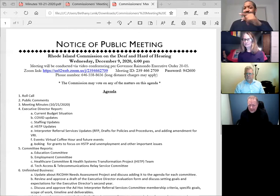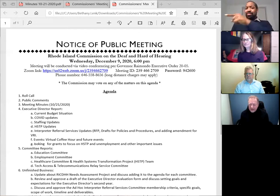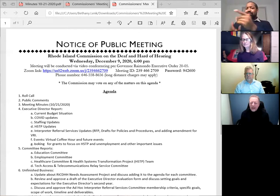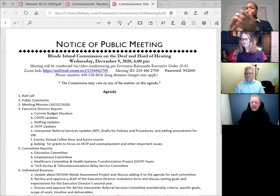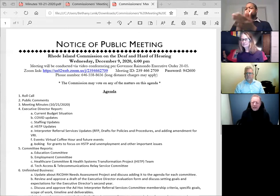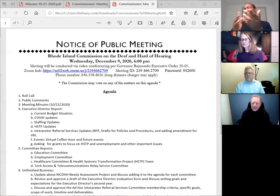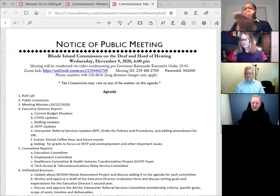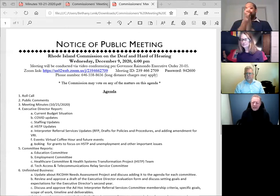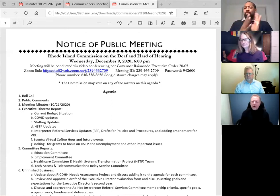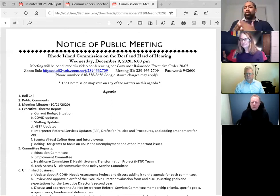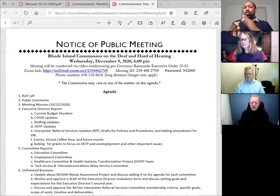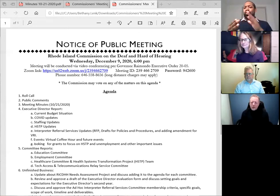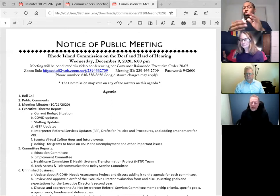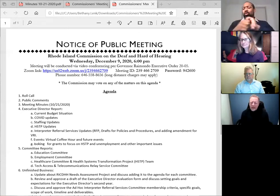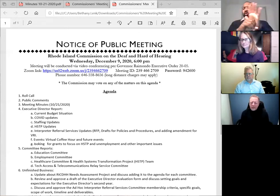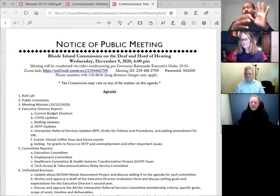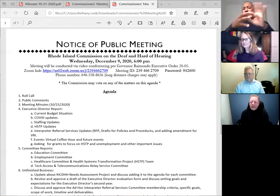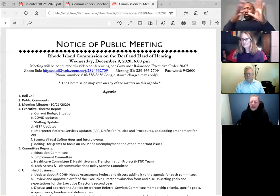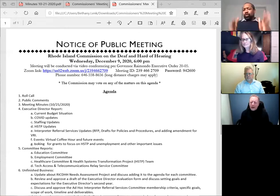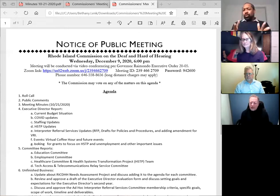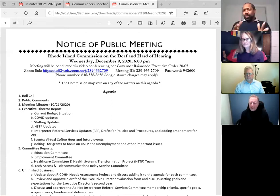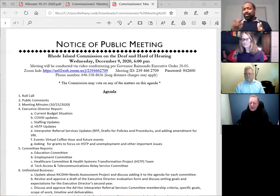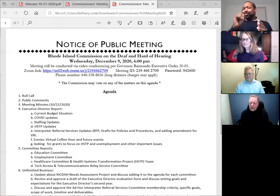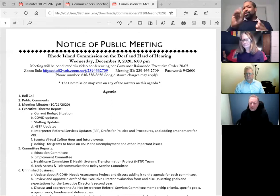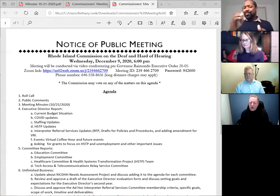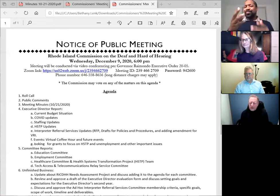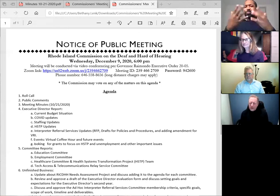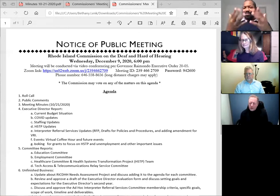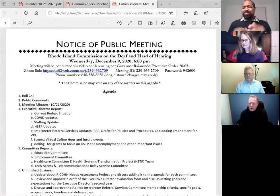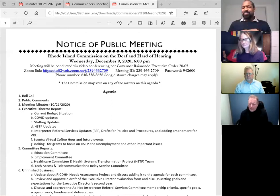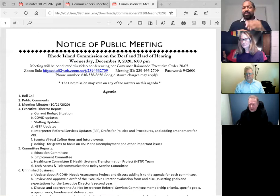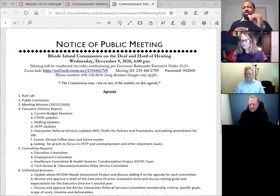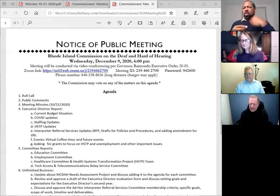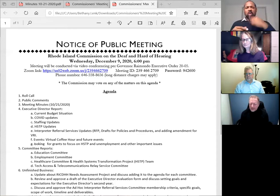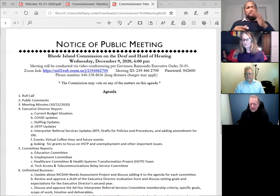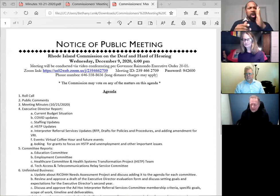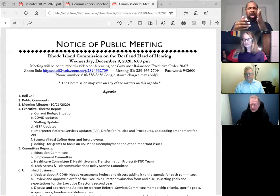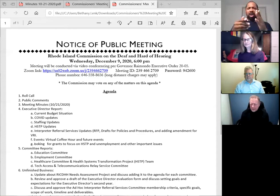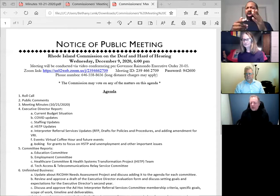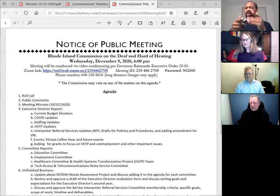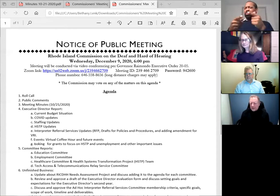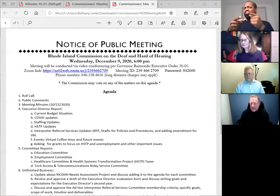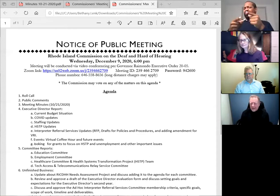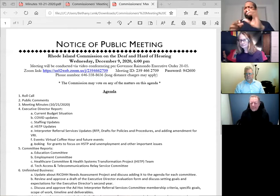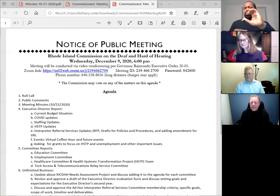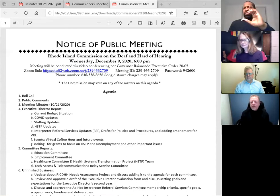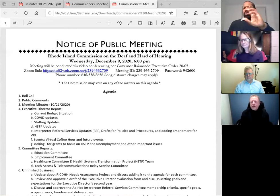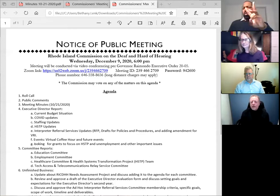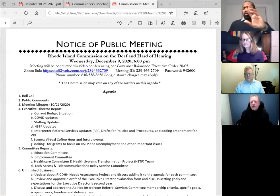that. And Lindsay also became our, you know, COVID coordinator. That's going to help us with